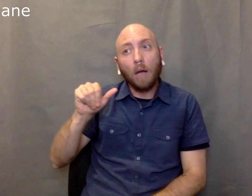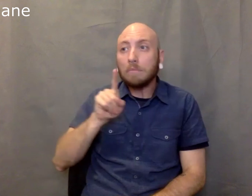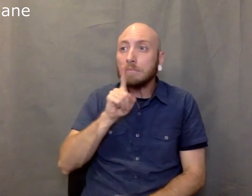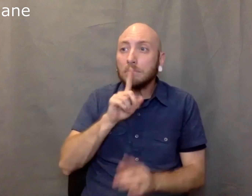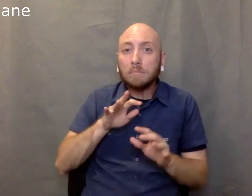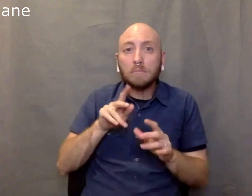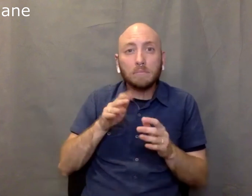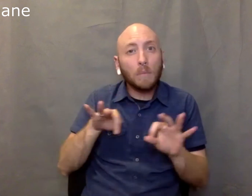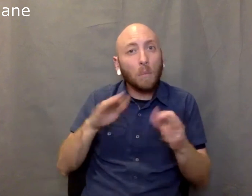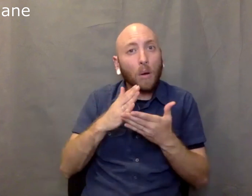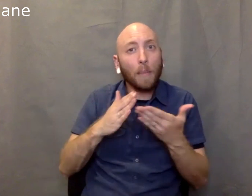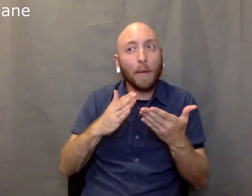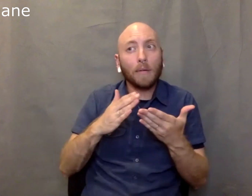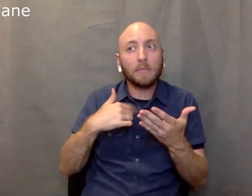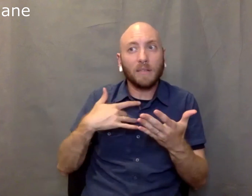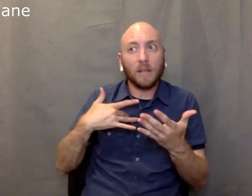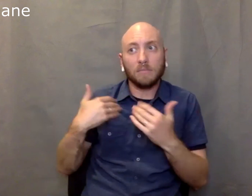like I got to do what I have to do.